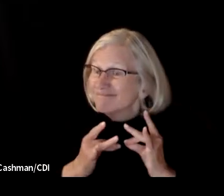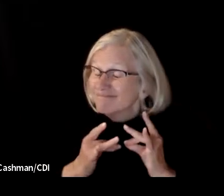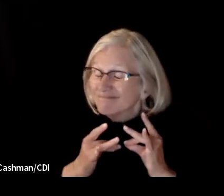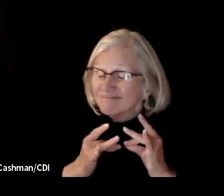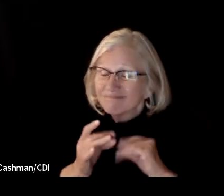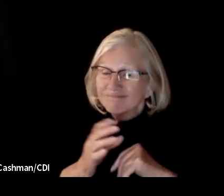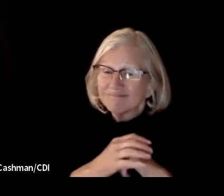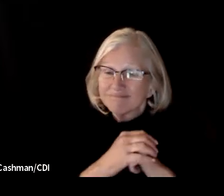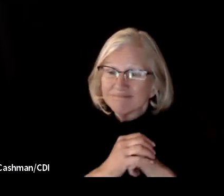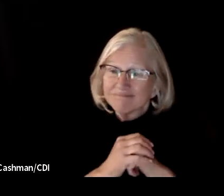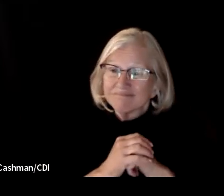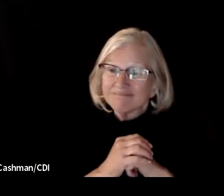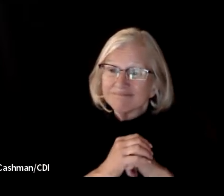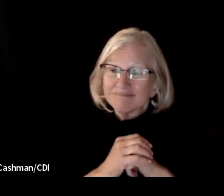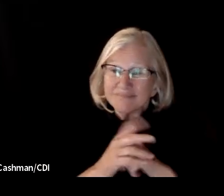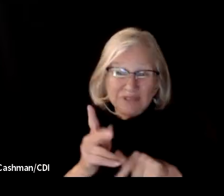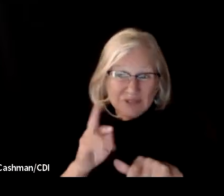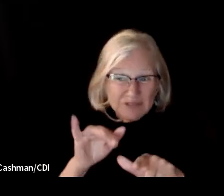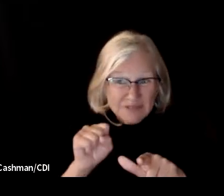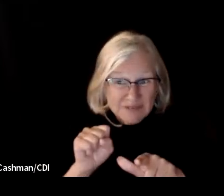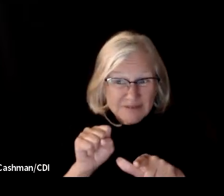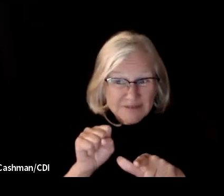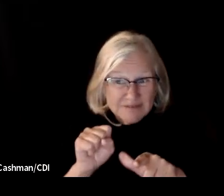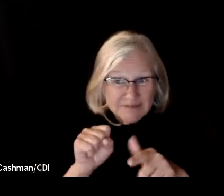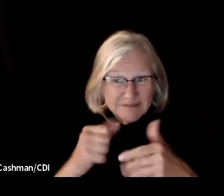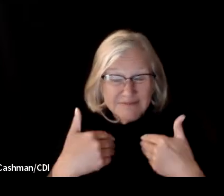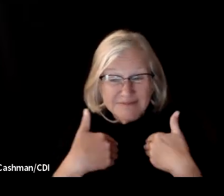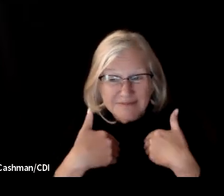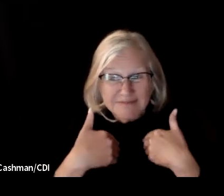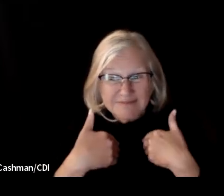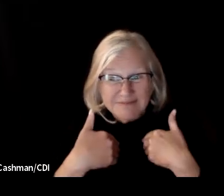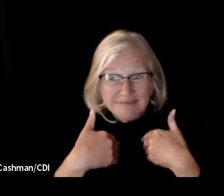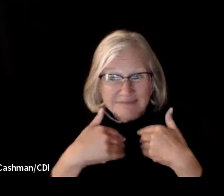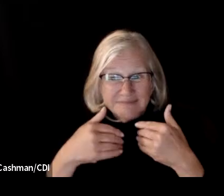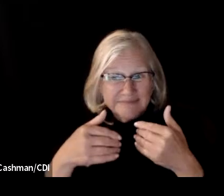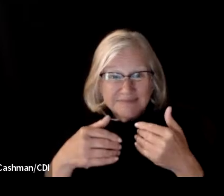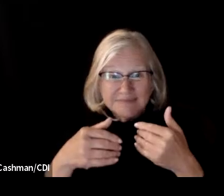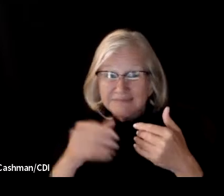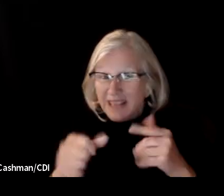what can you sort of illuminate about what CDC is tracking?